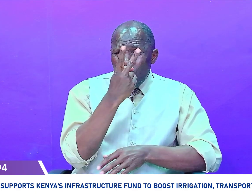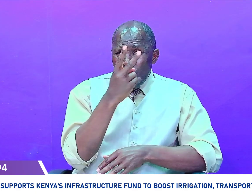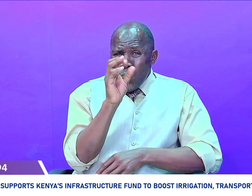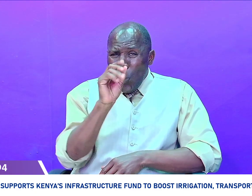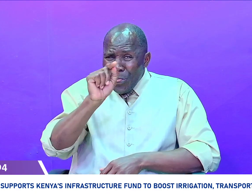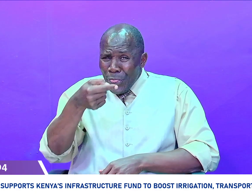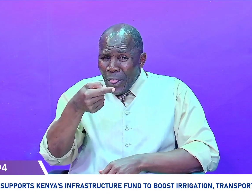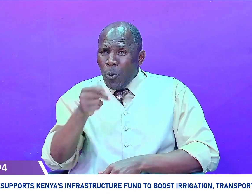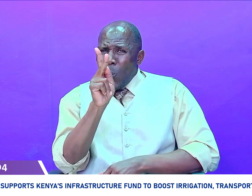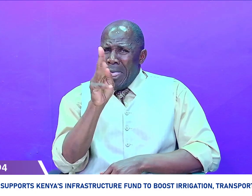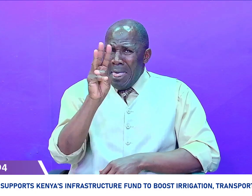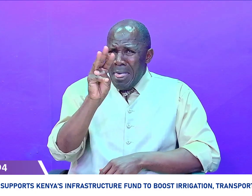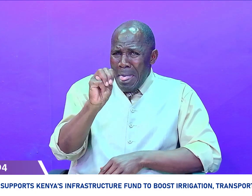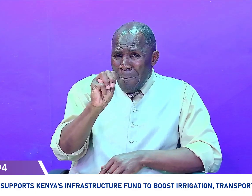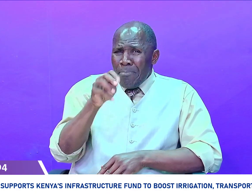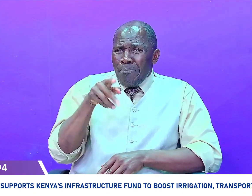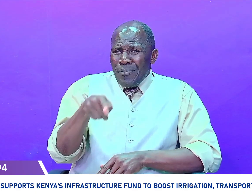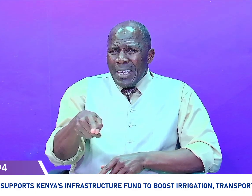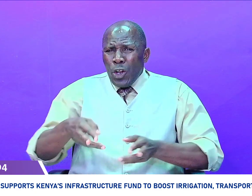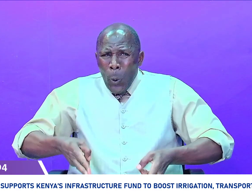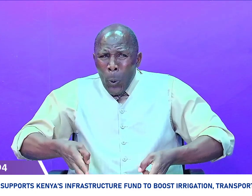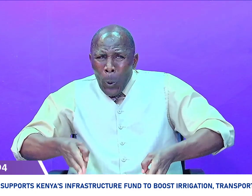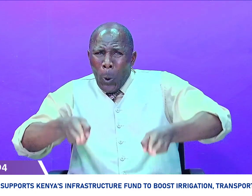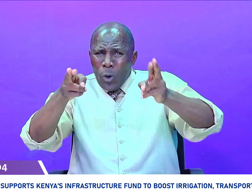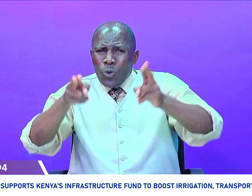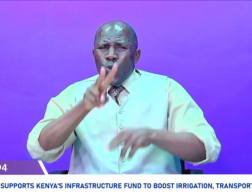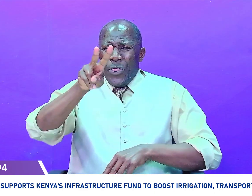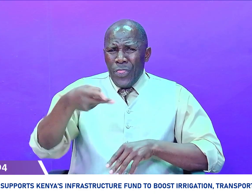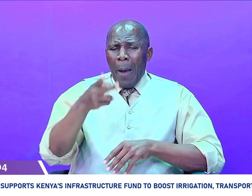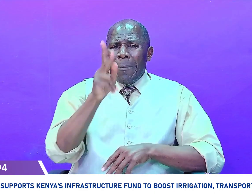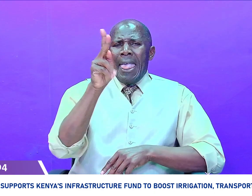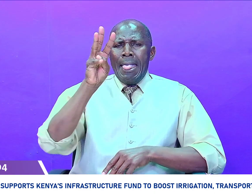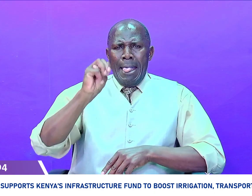20,000 kilometers of rural roads, 2,000 kilometers of dual